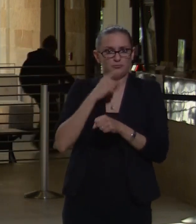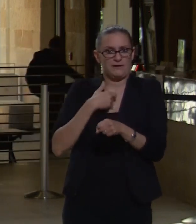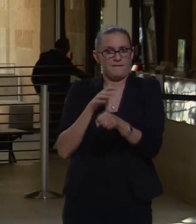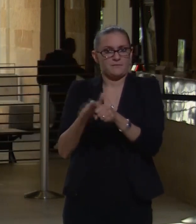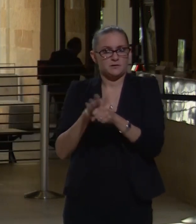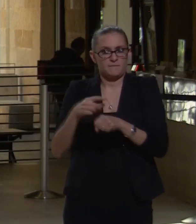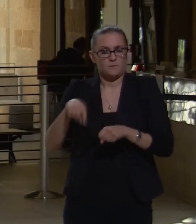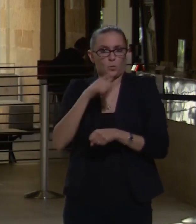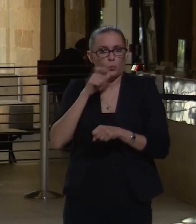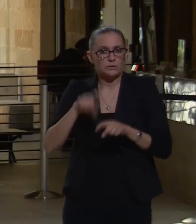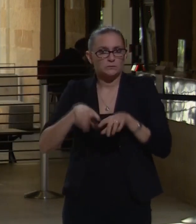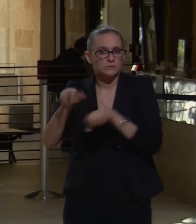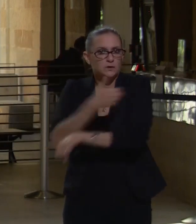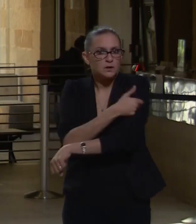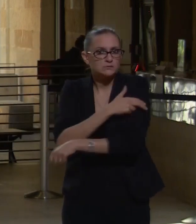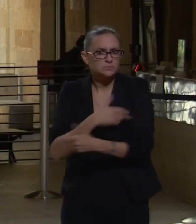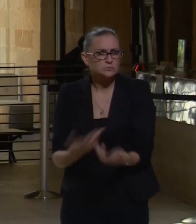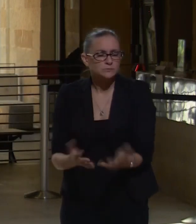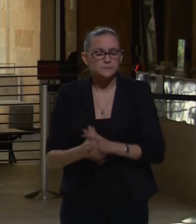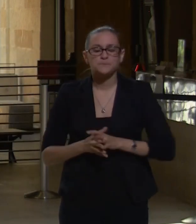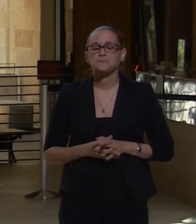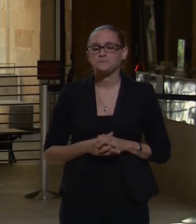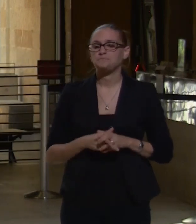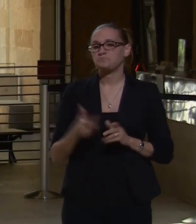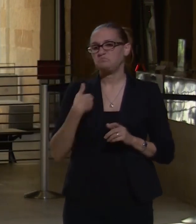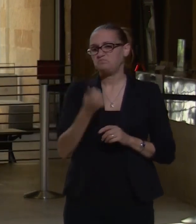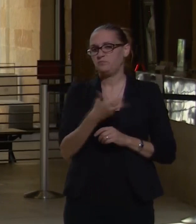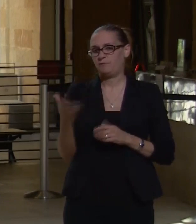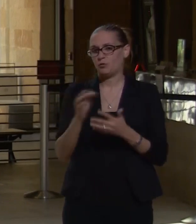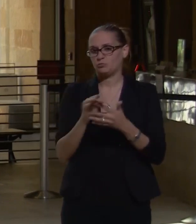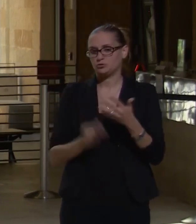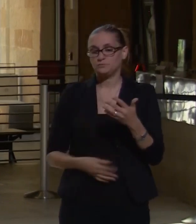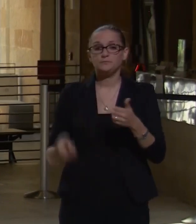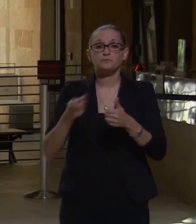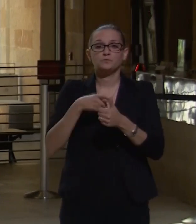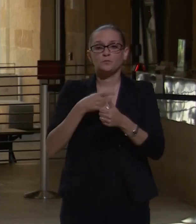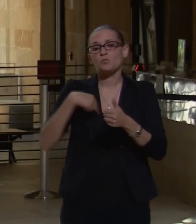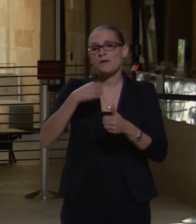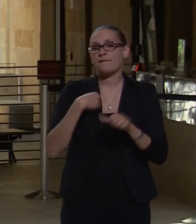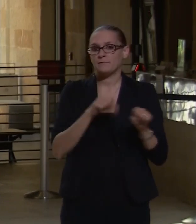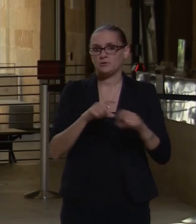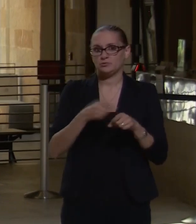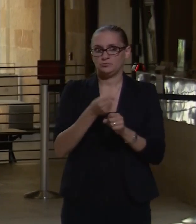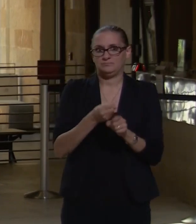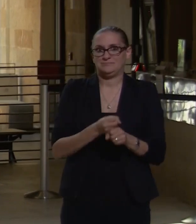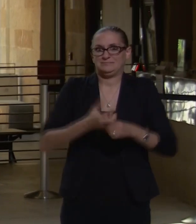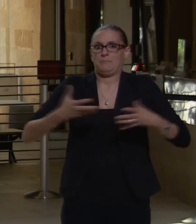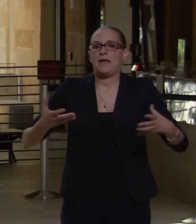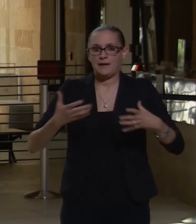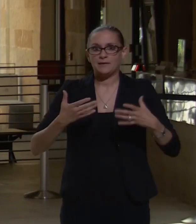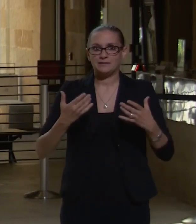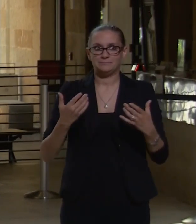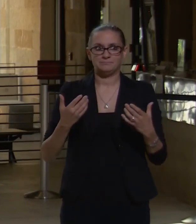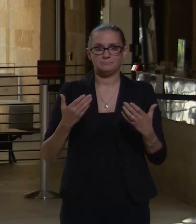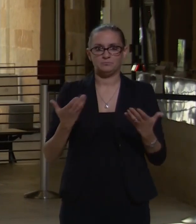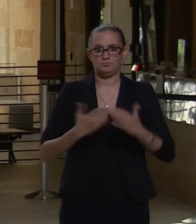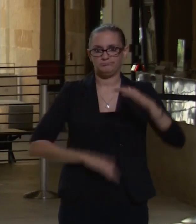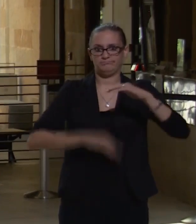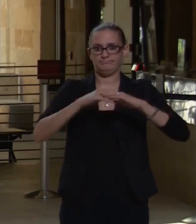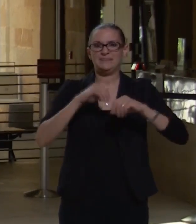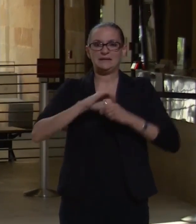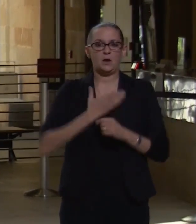needing hospitalization? So we have a number of options. First, we have the ability to expand capacity within our current